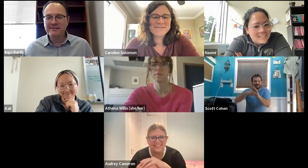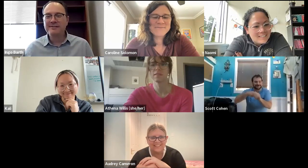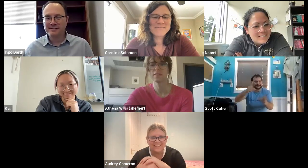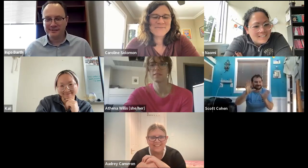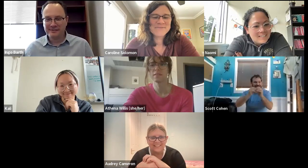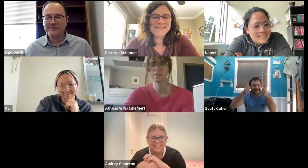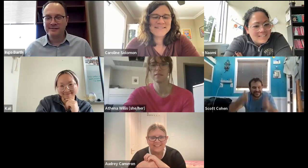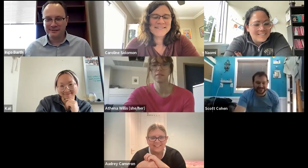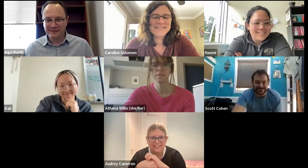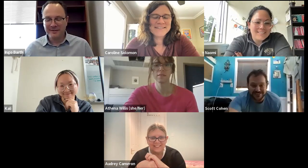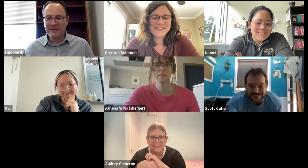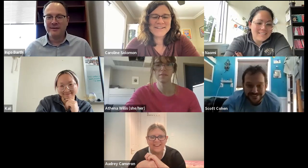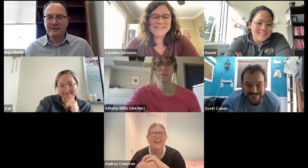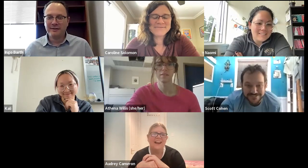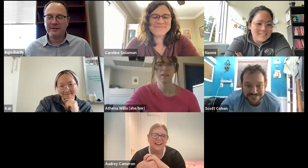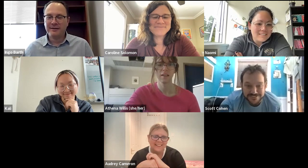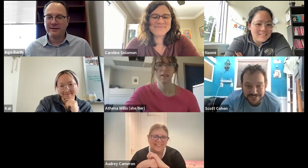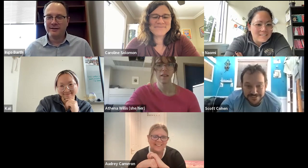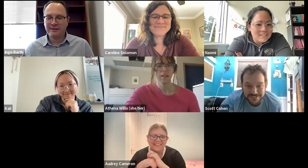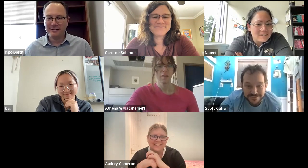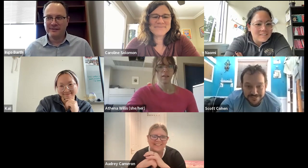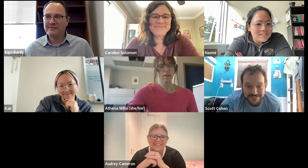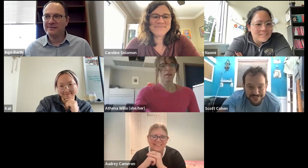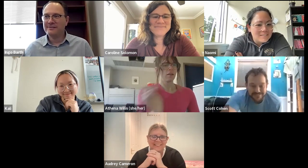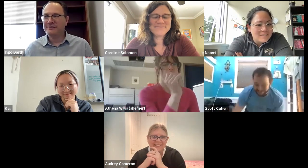Sorry, I just had a different meeting and now it just wrapped up and joining you guys.